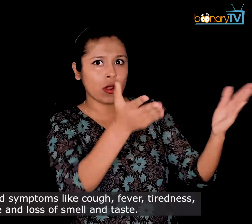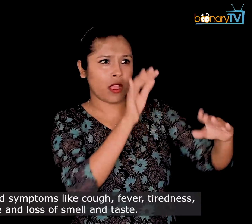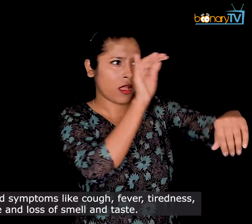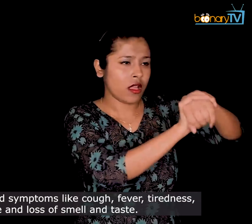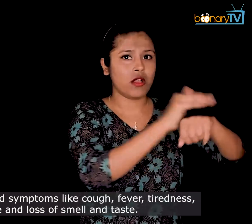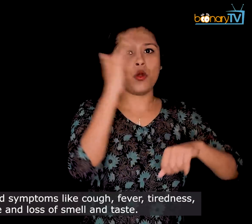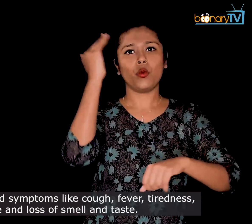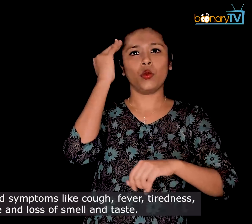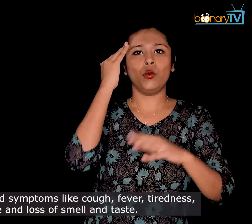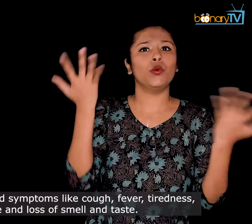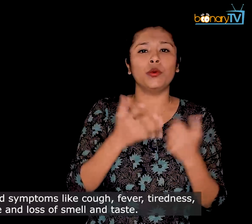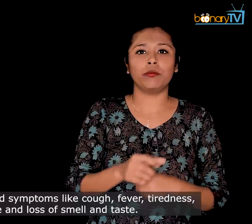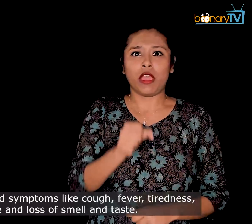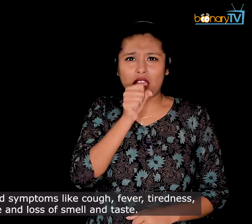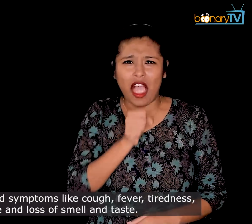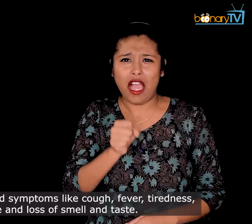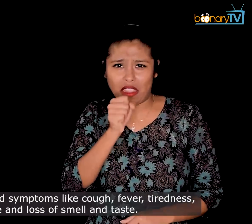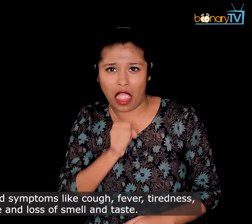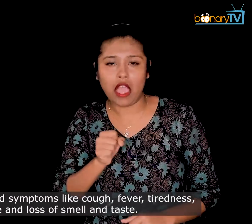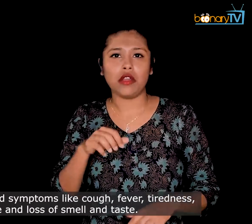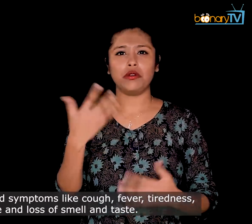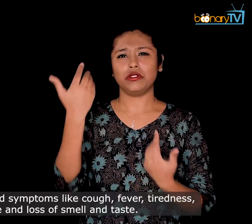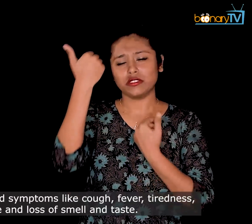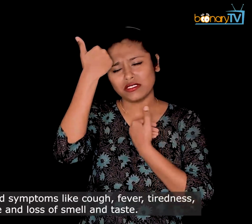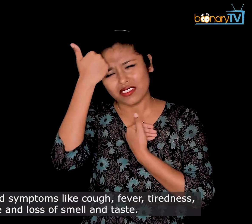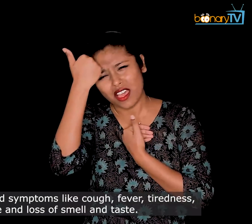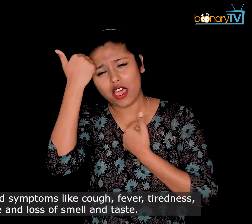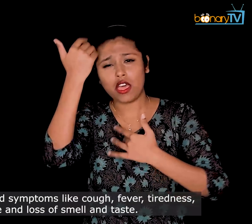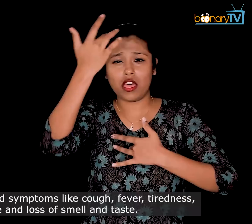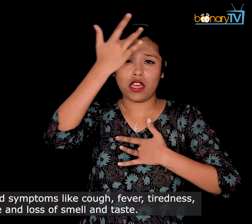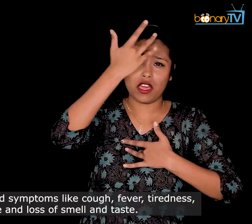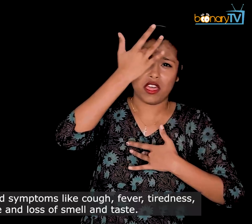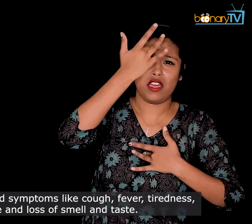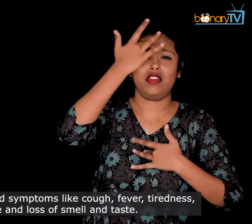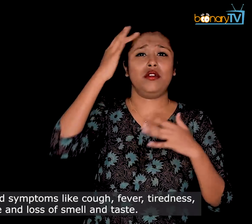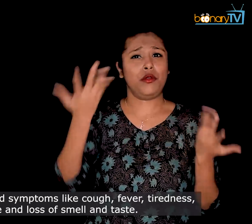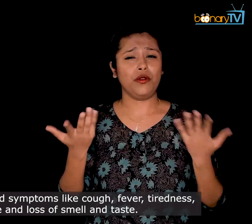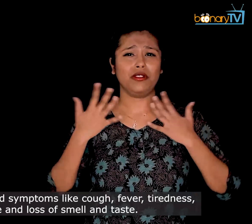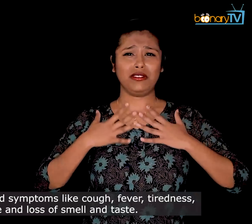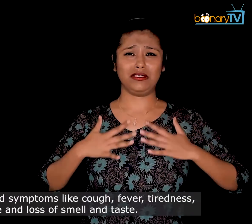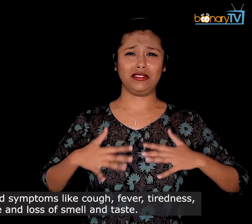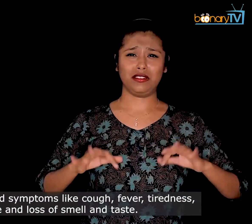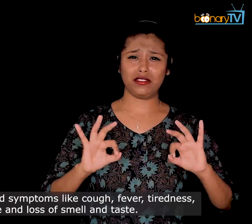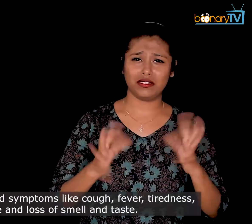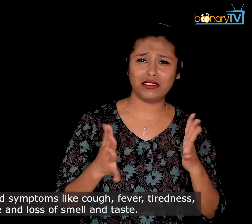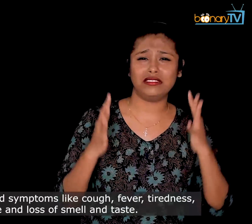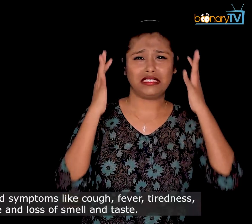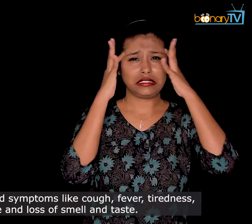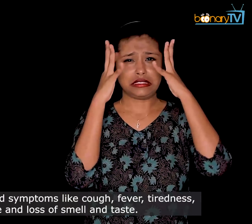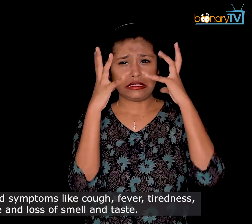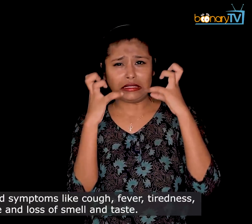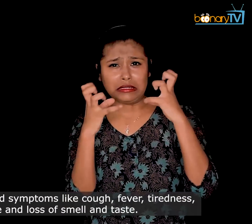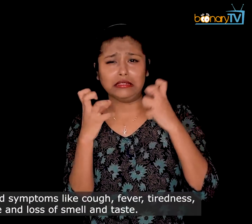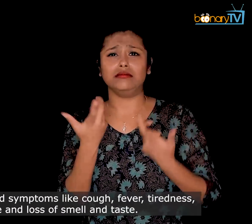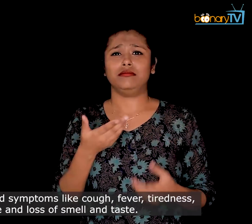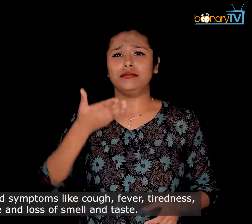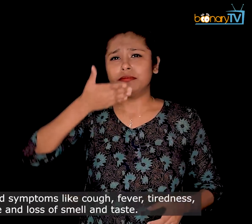like cough fever tiredness headache and loss of